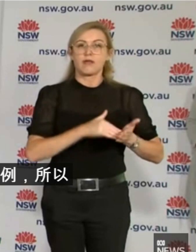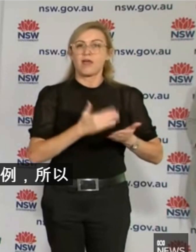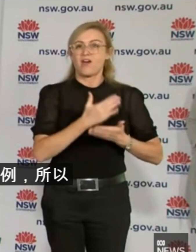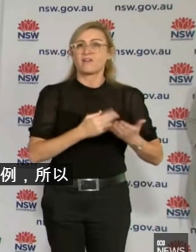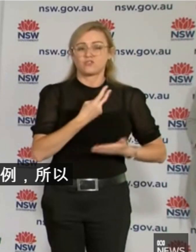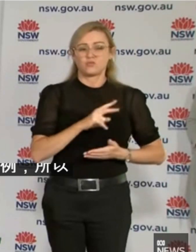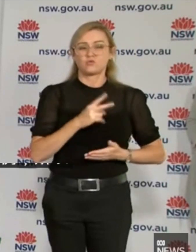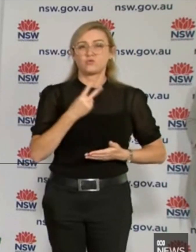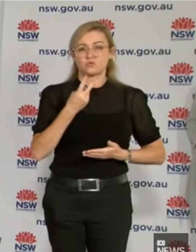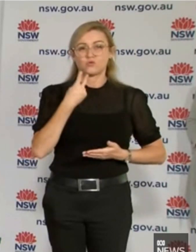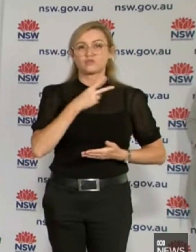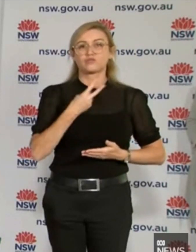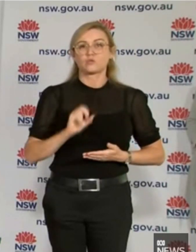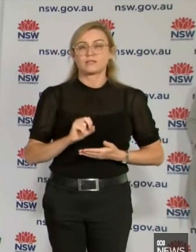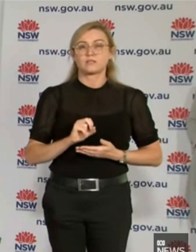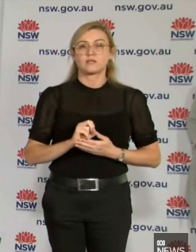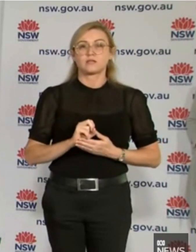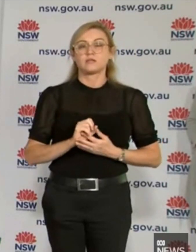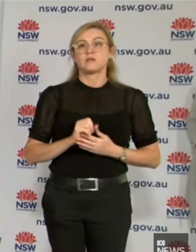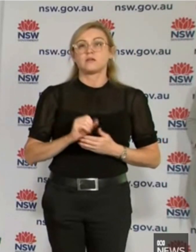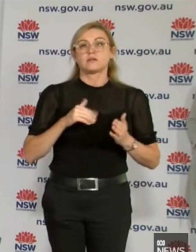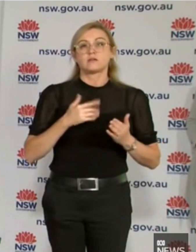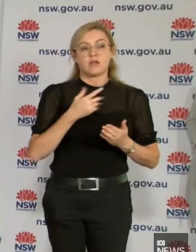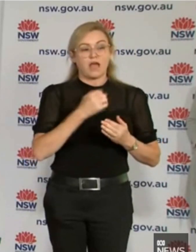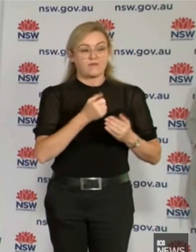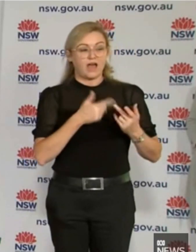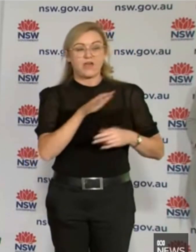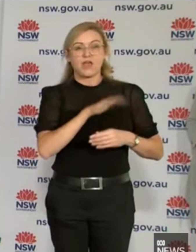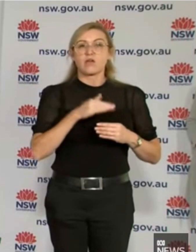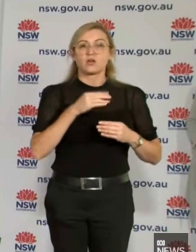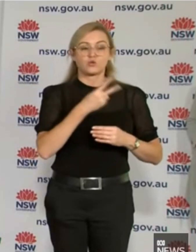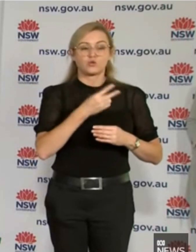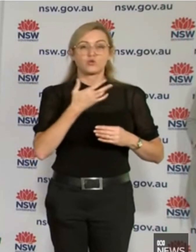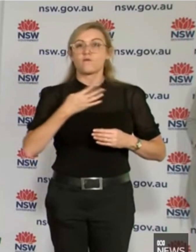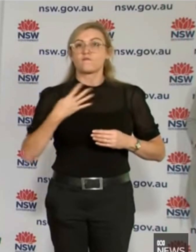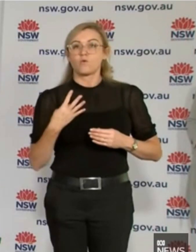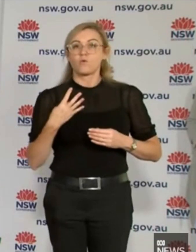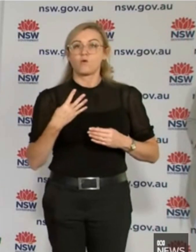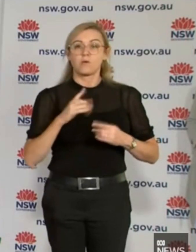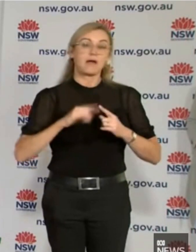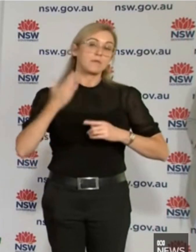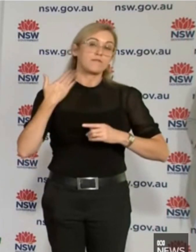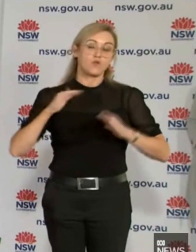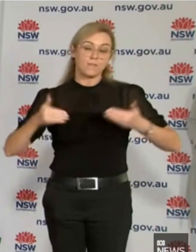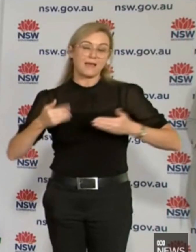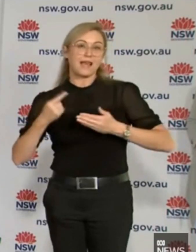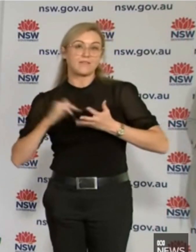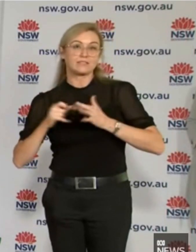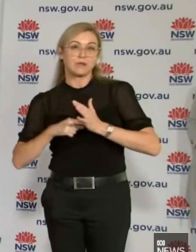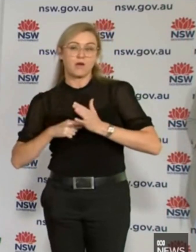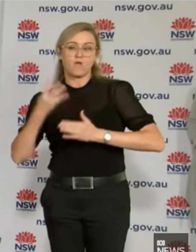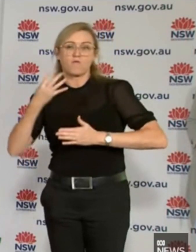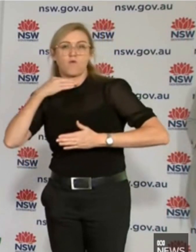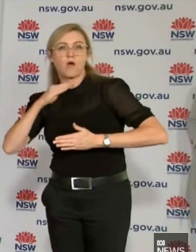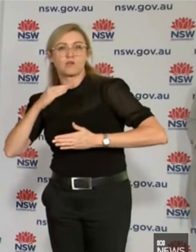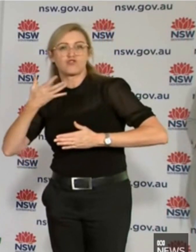good. South West Sydney last night was up to 294 cases, and again, back at the 11th of September, was 490.